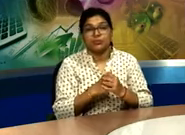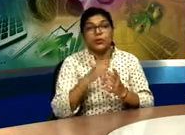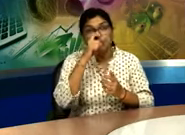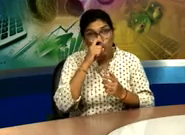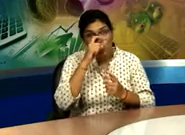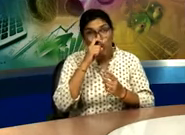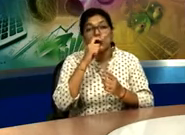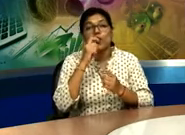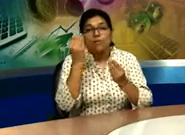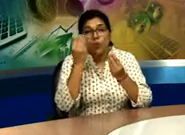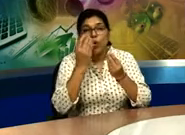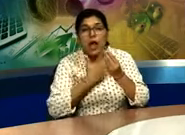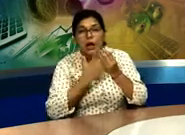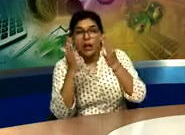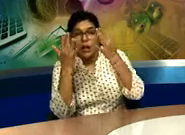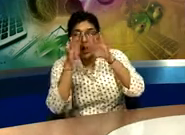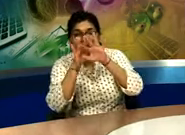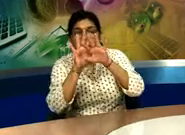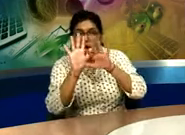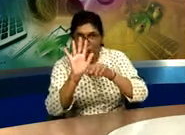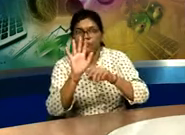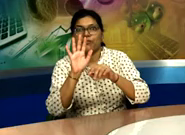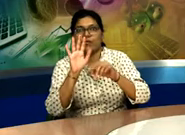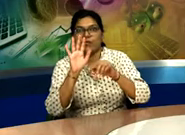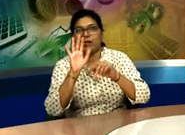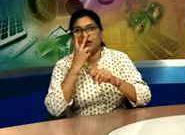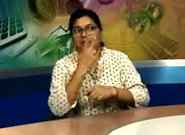You can see the color difference on screen.